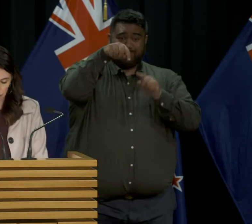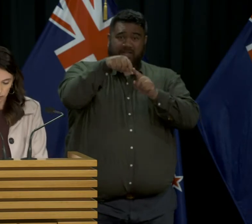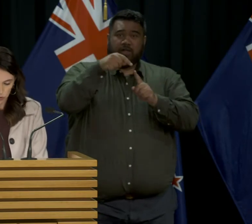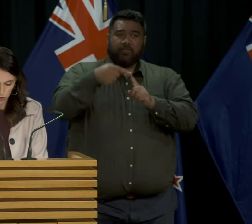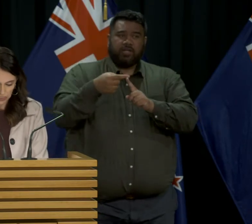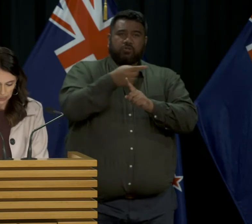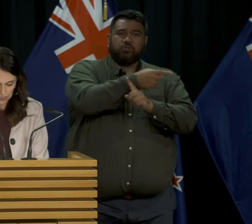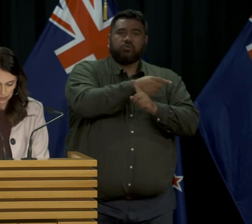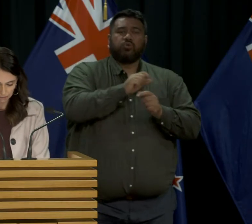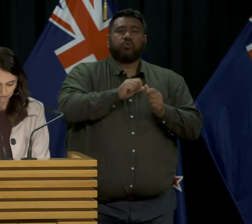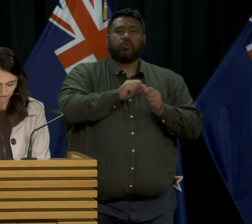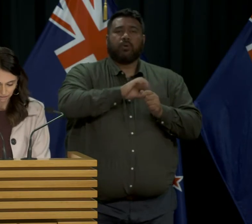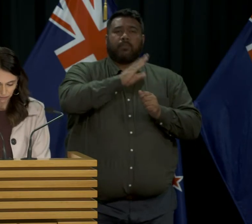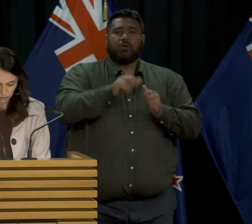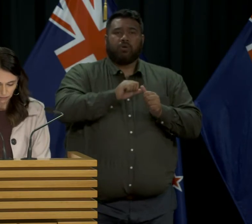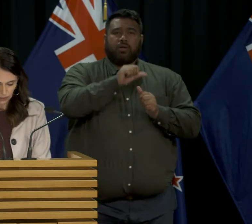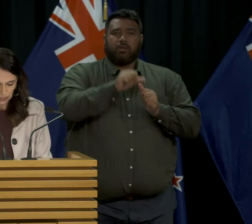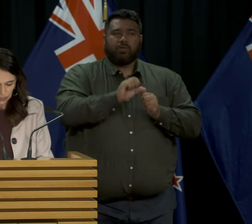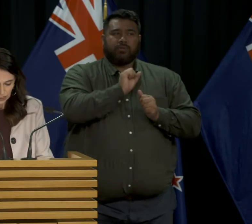Anzac services.